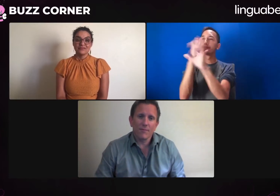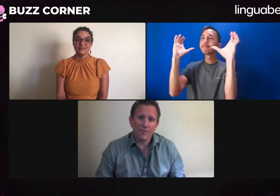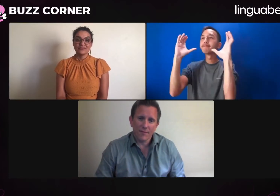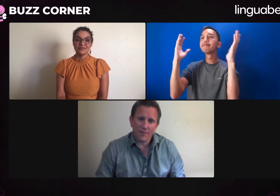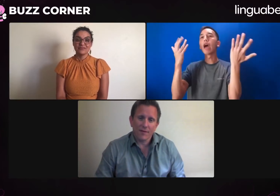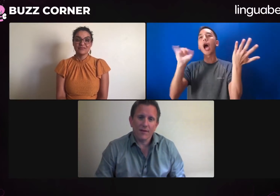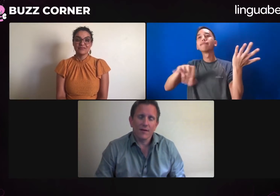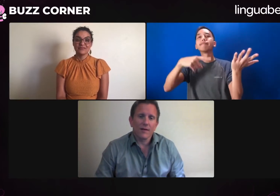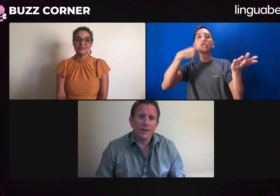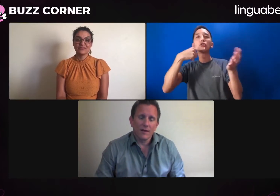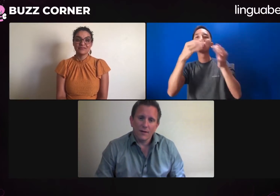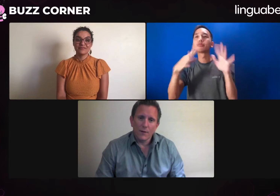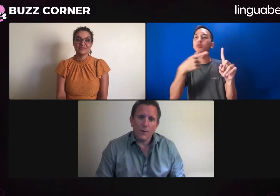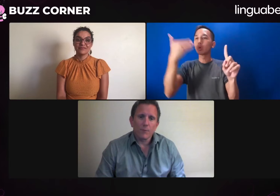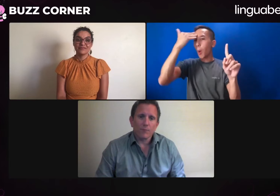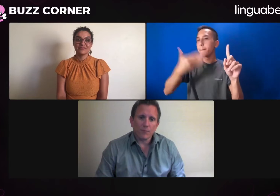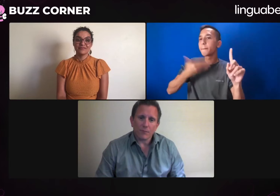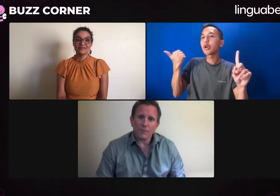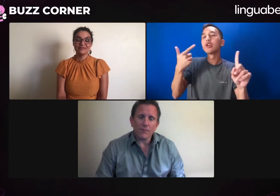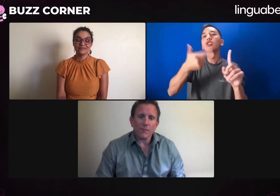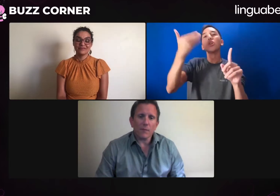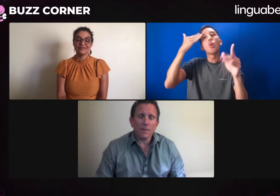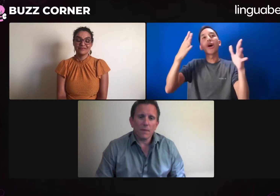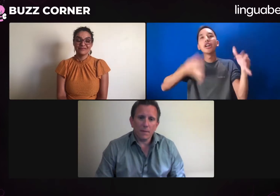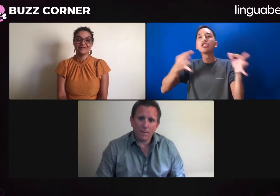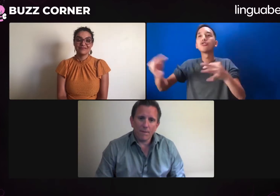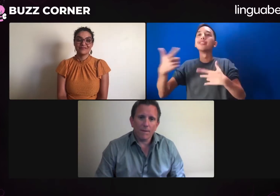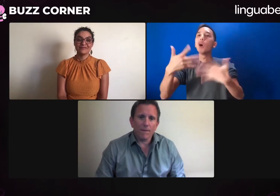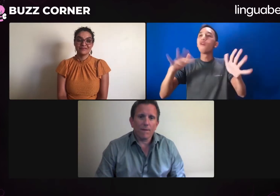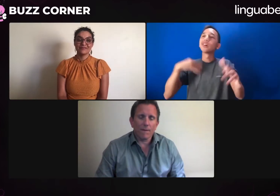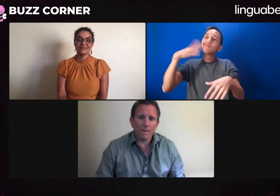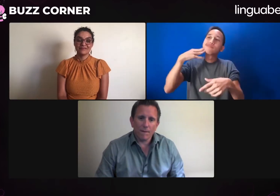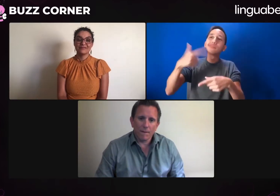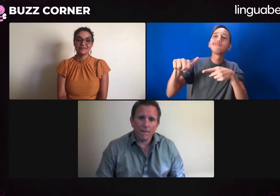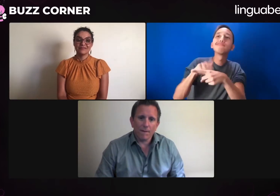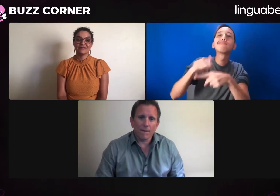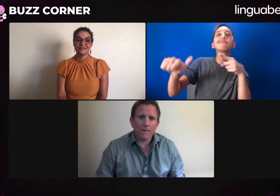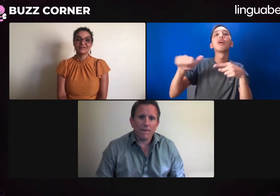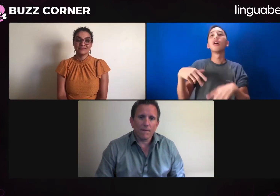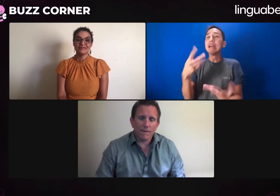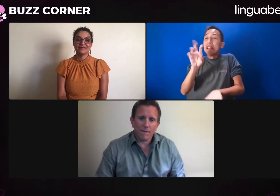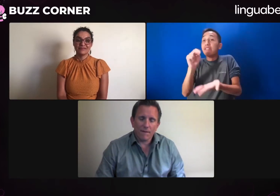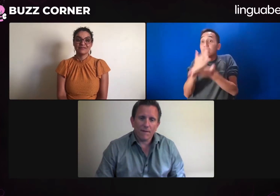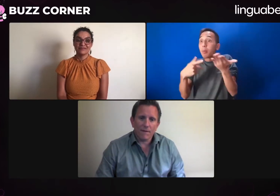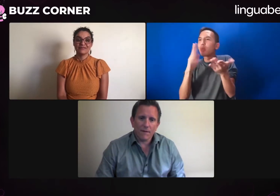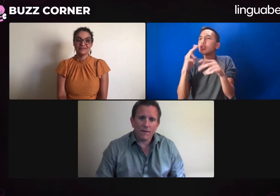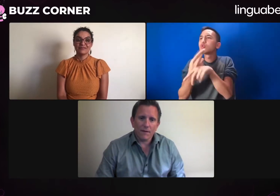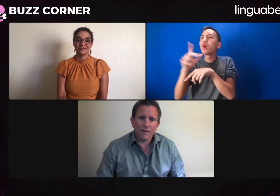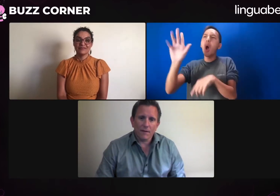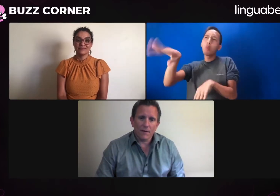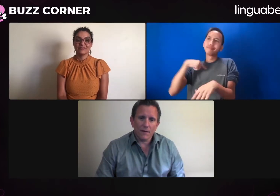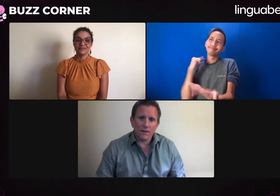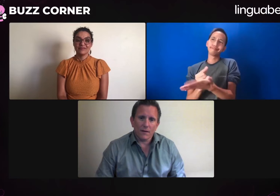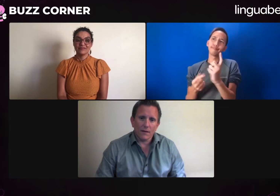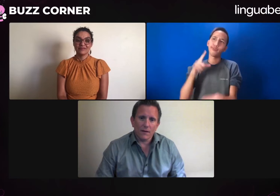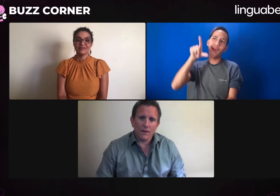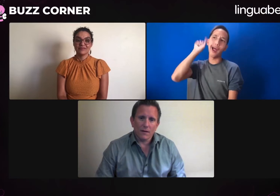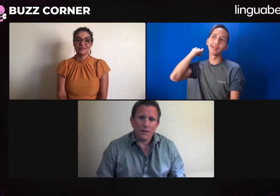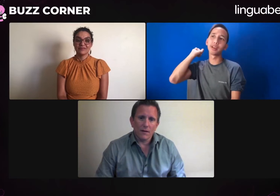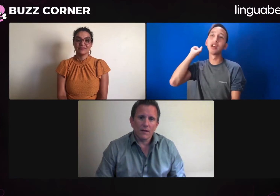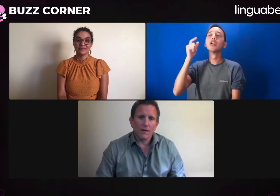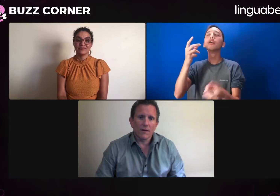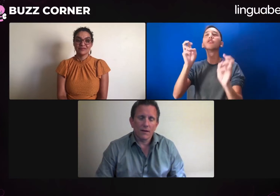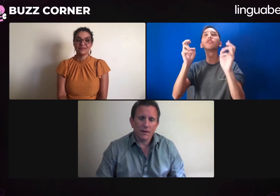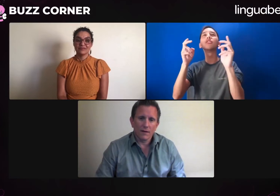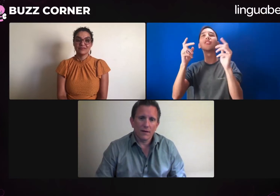out there that perpetuate that idea that hearing interpreters know best. They have the best judgment, even with the training.